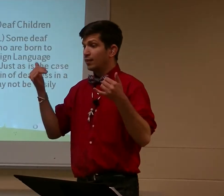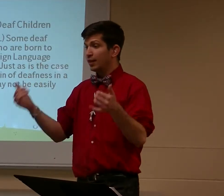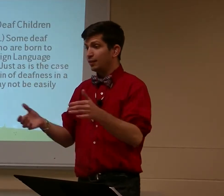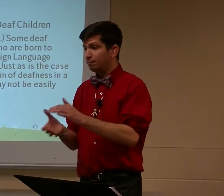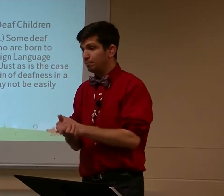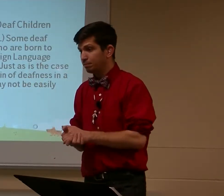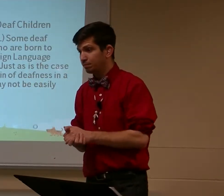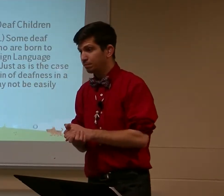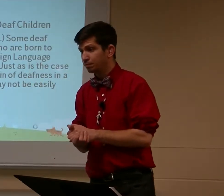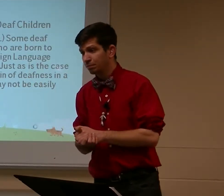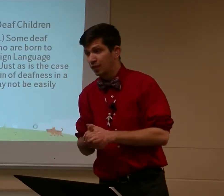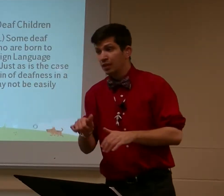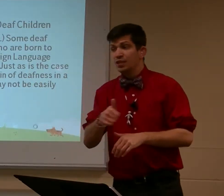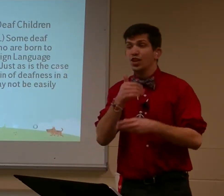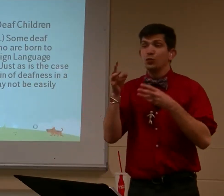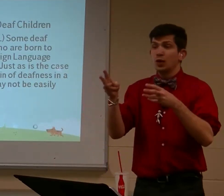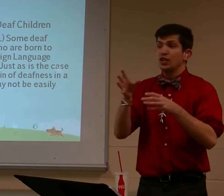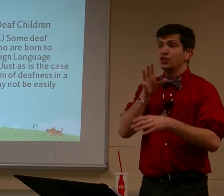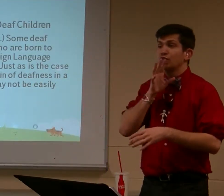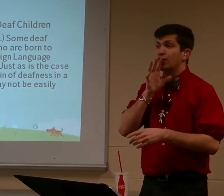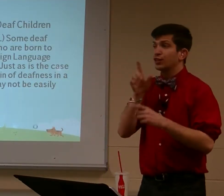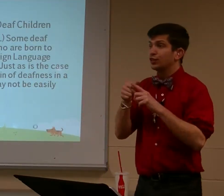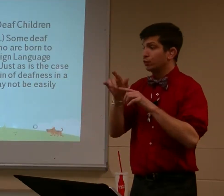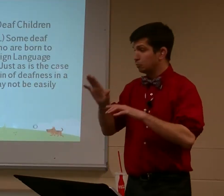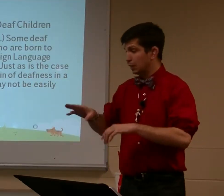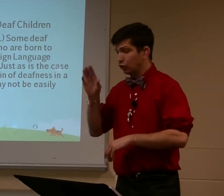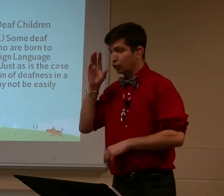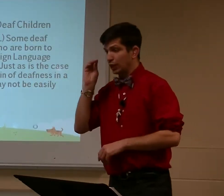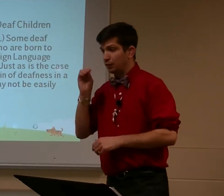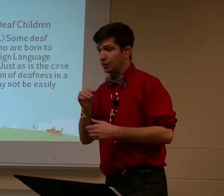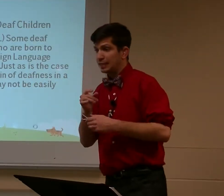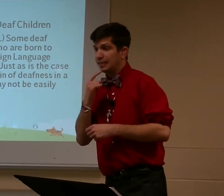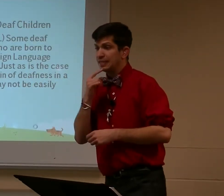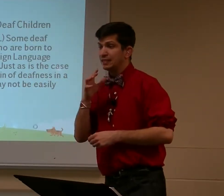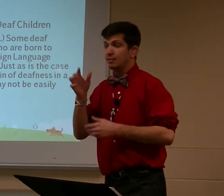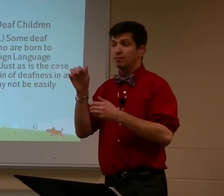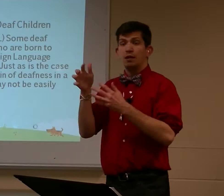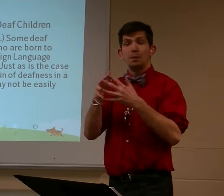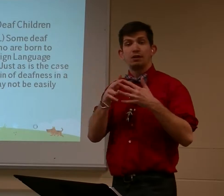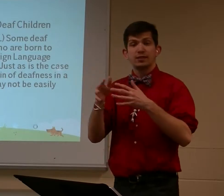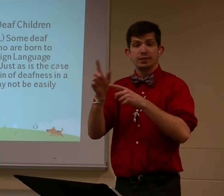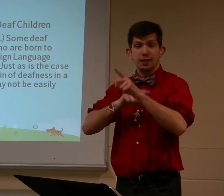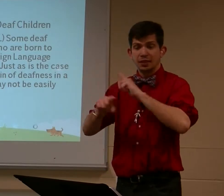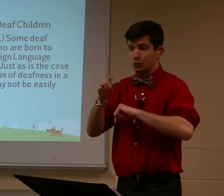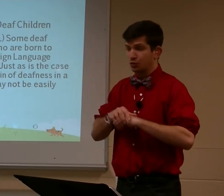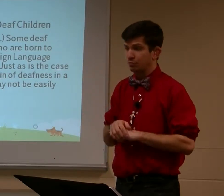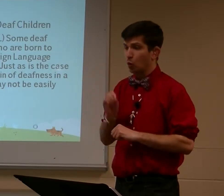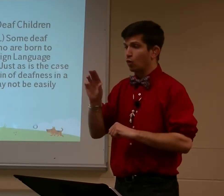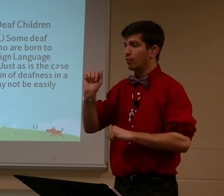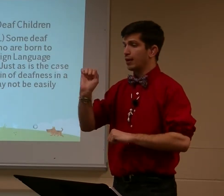Now, another way that you can talk to a little child is American Sign Language, or